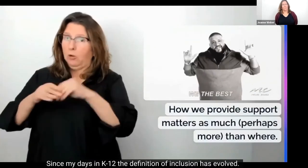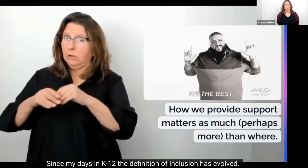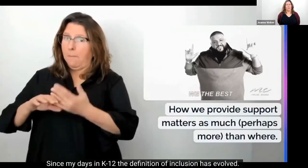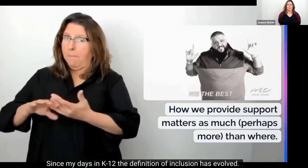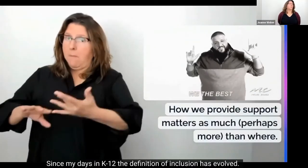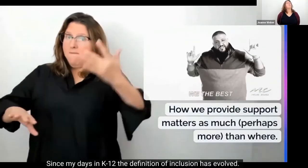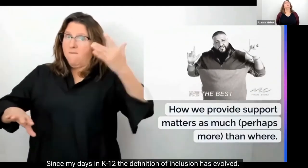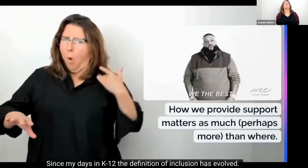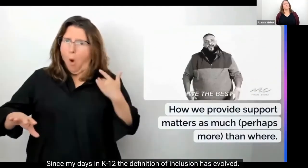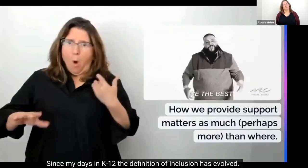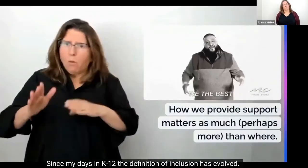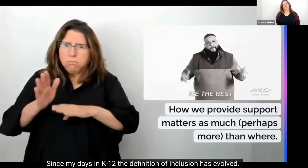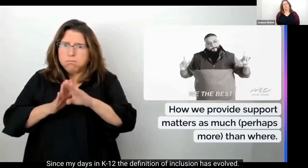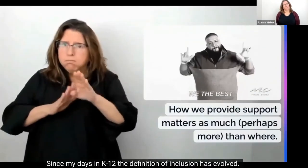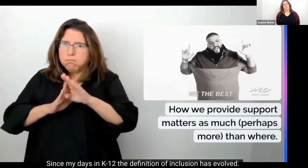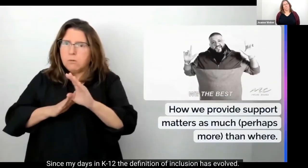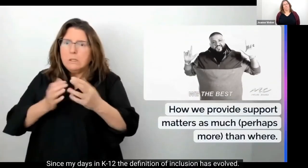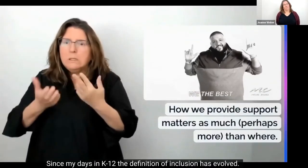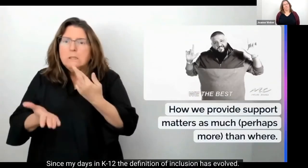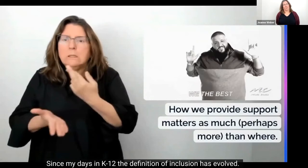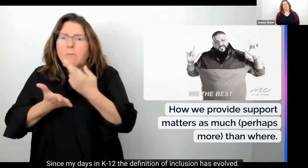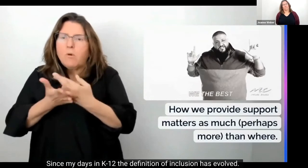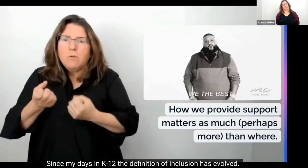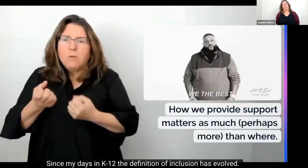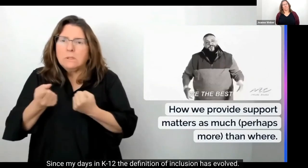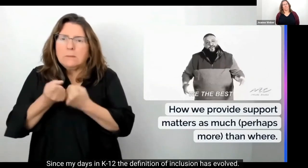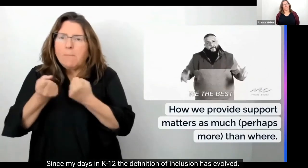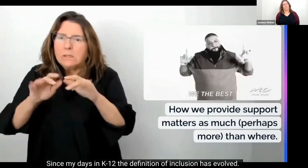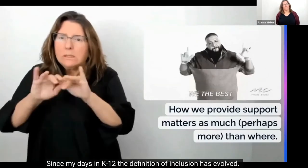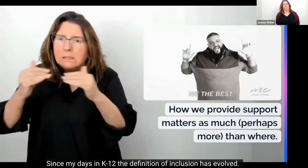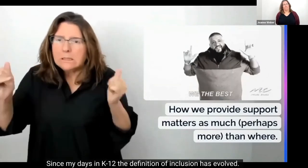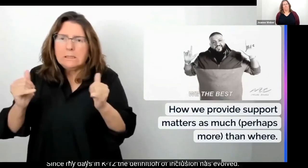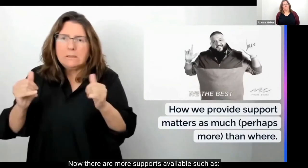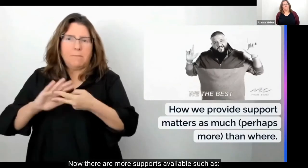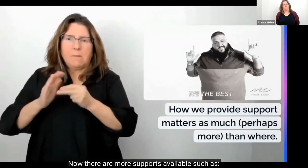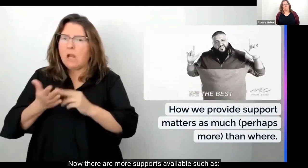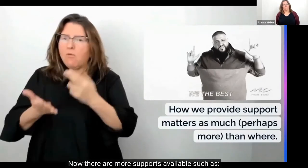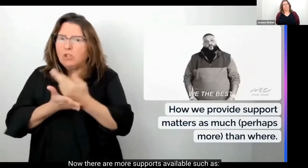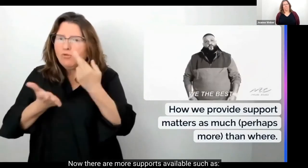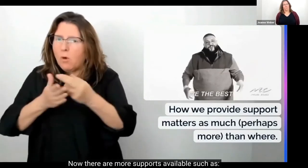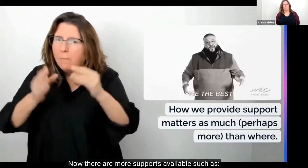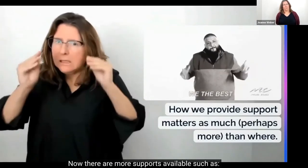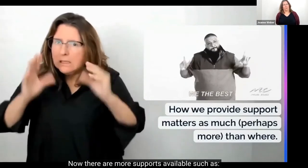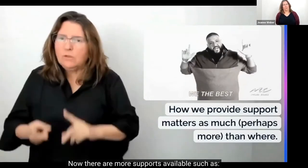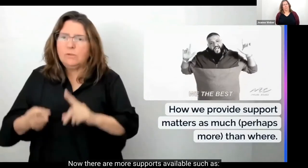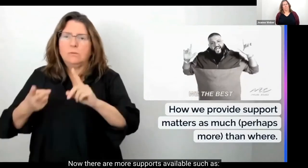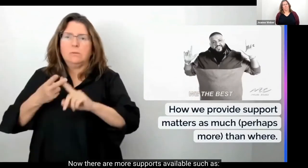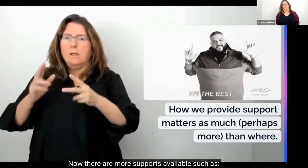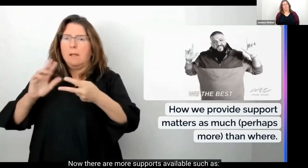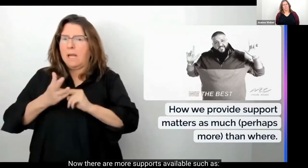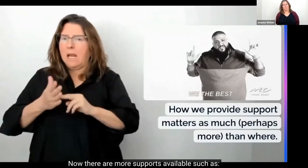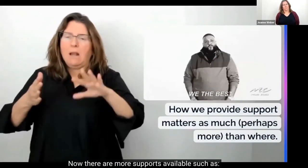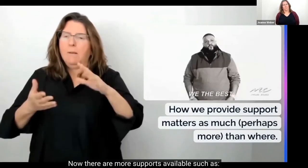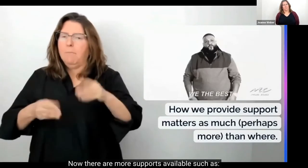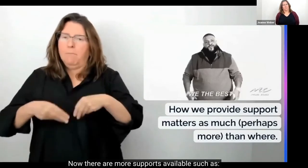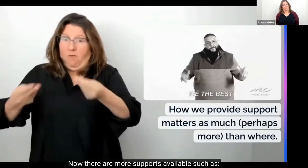Since my days in K-12, the definition of inclusion has evolved. Now there are more supports